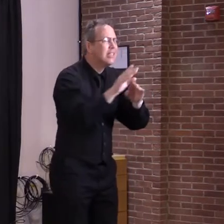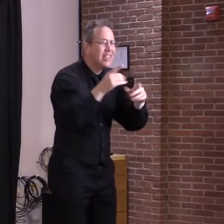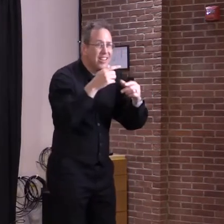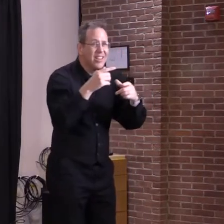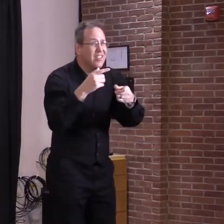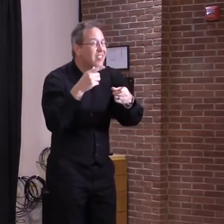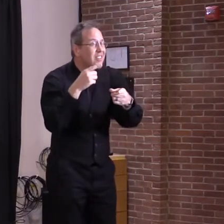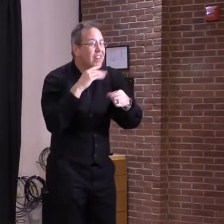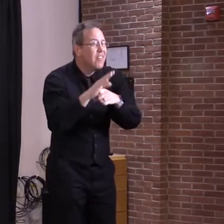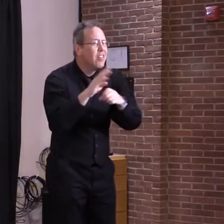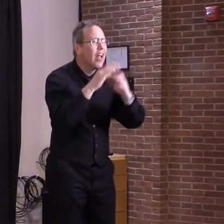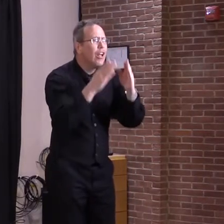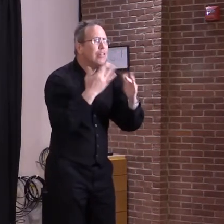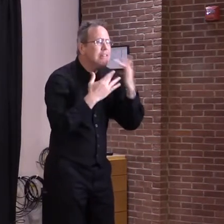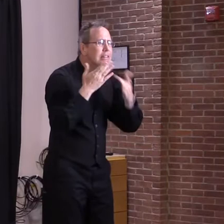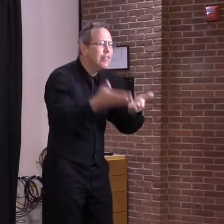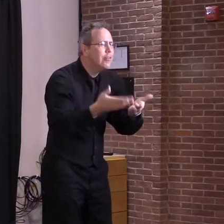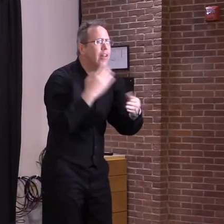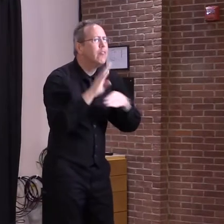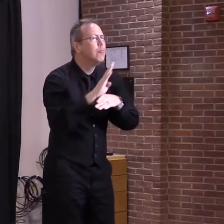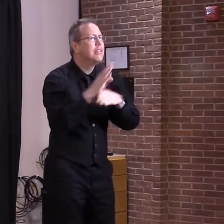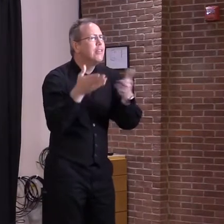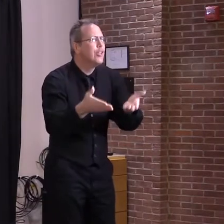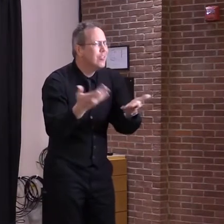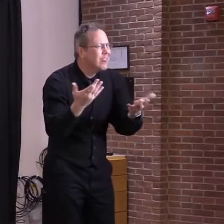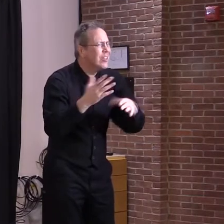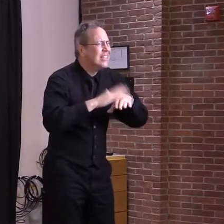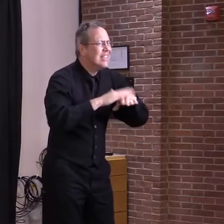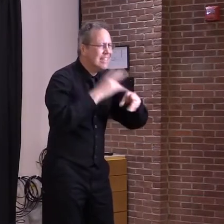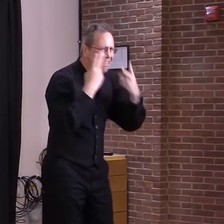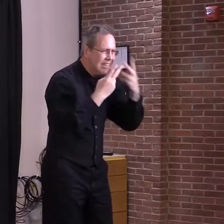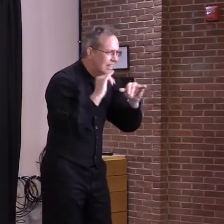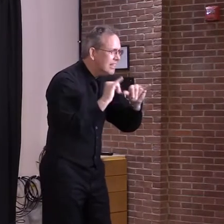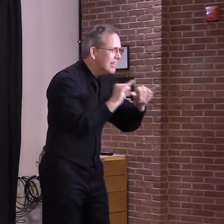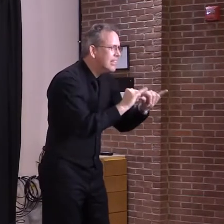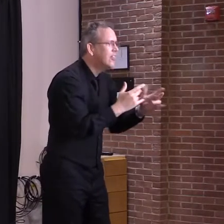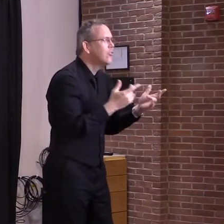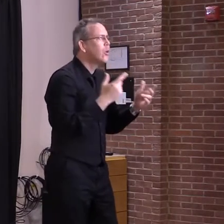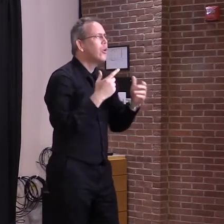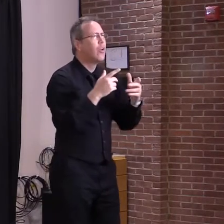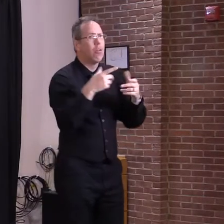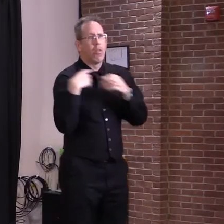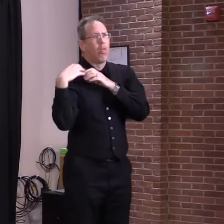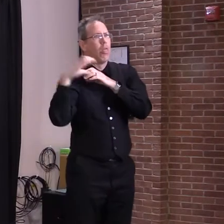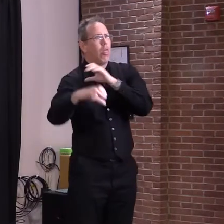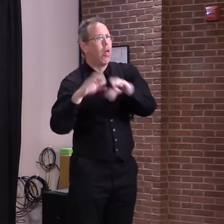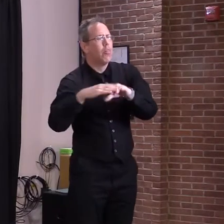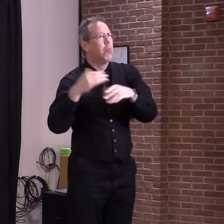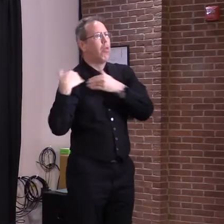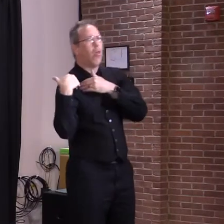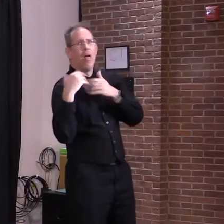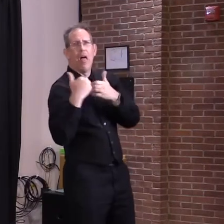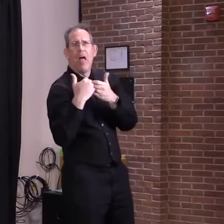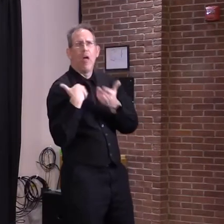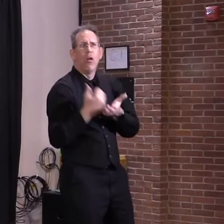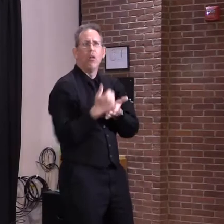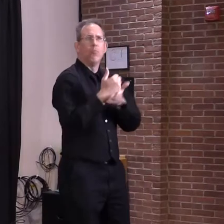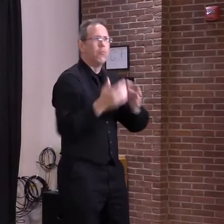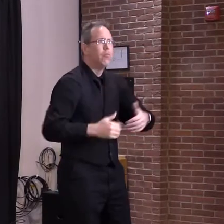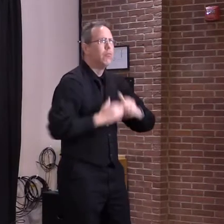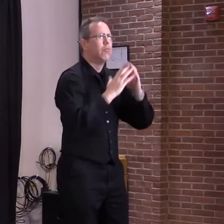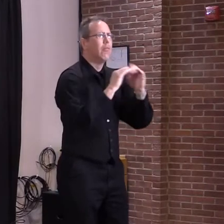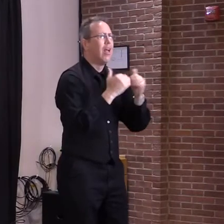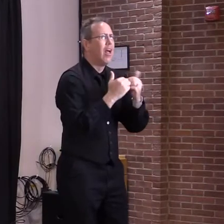to grow the tax base in so many of our towns. COVID has spent 2 years continuing to harm development